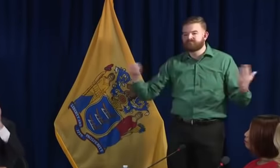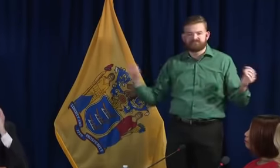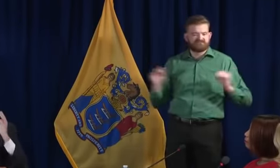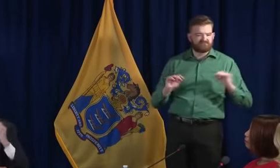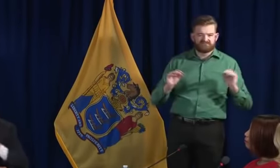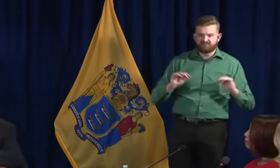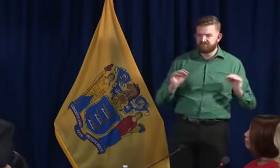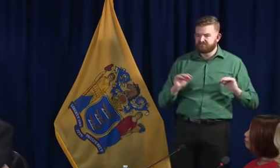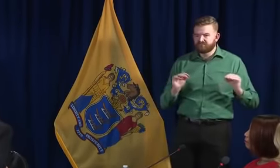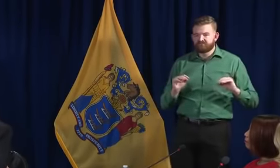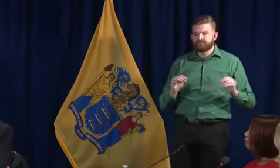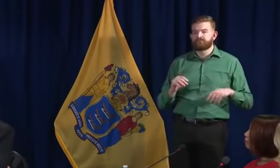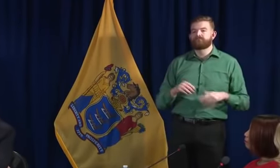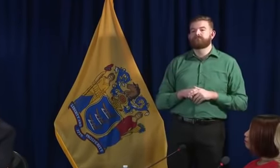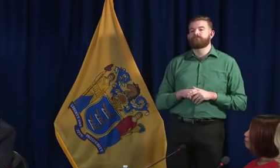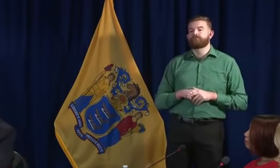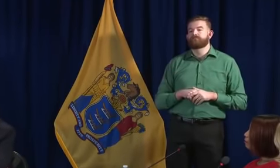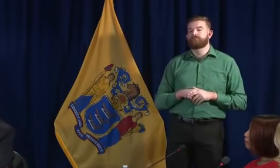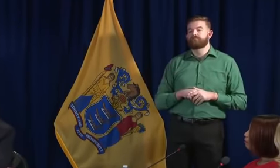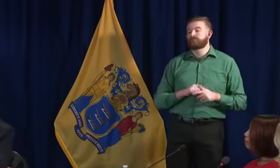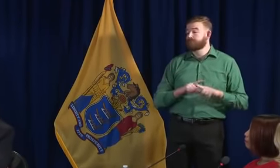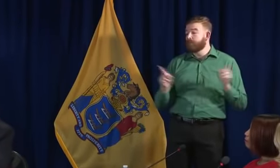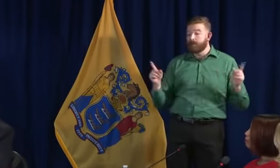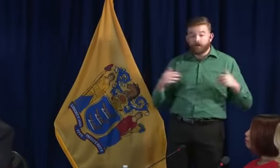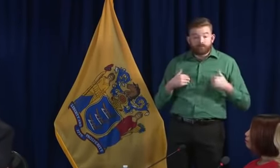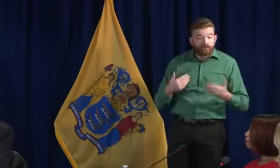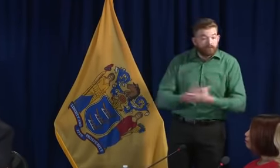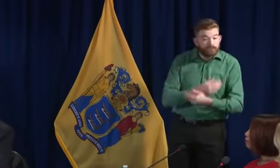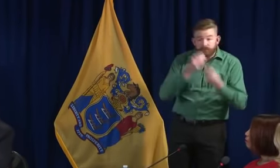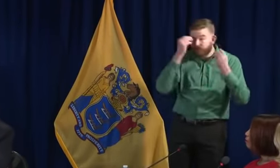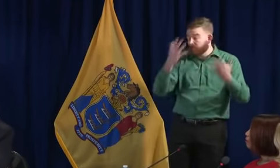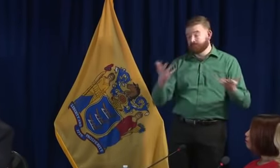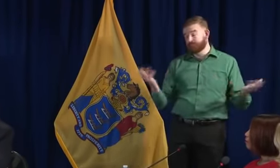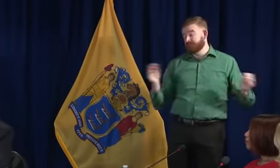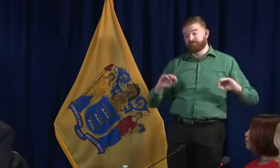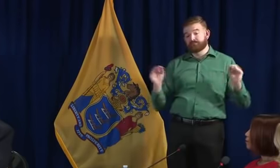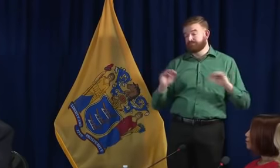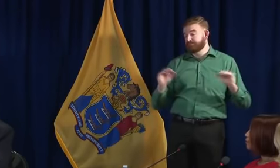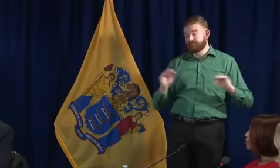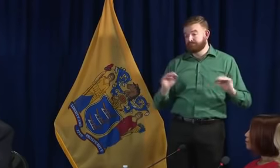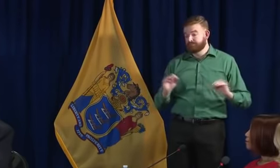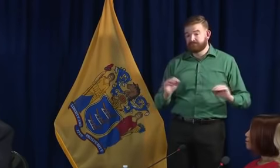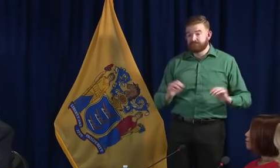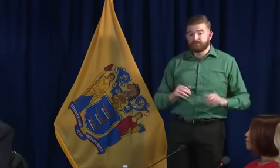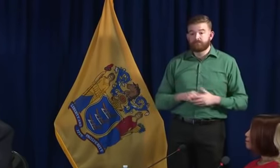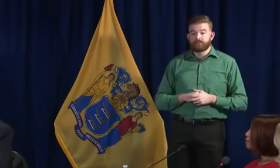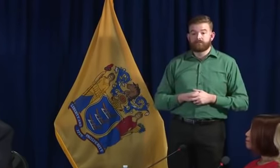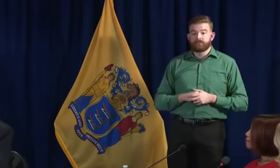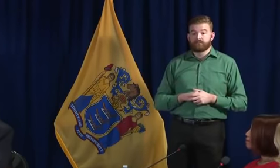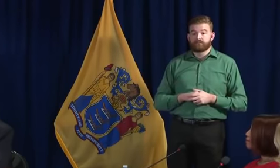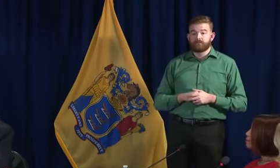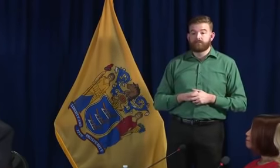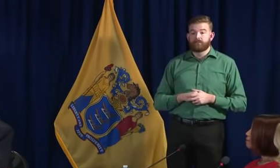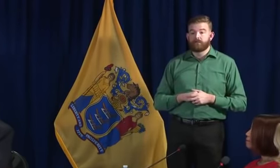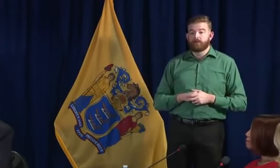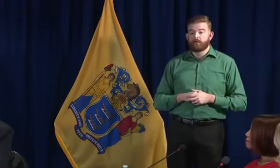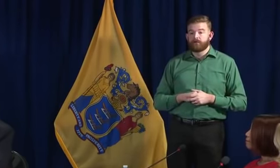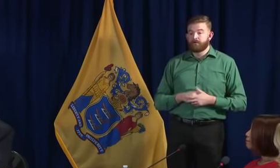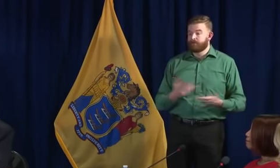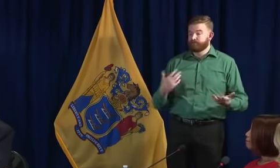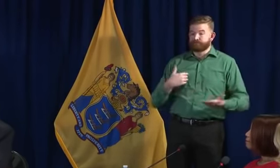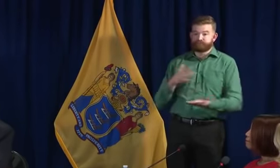to our relationship with the federal government and the congressional delegation, cannot say enough good things about them on both sides of the aisle, just